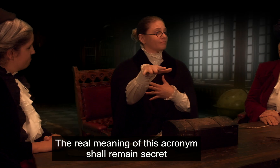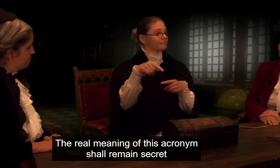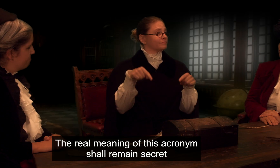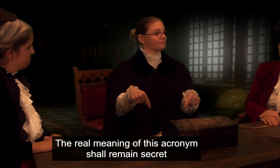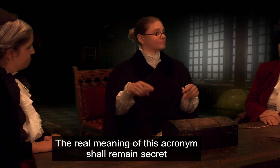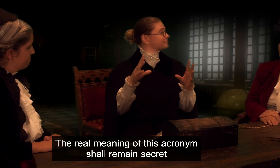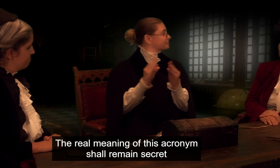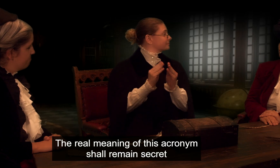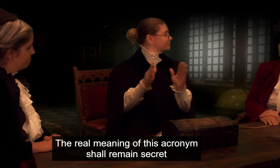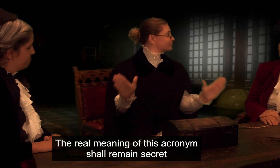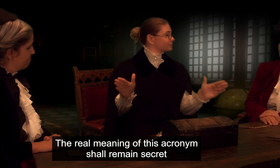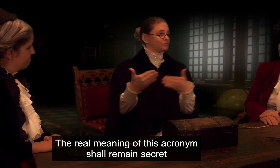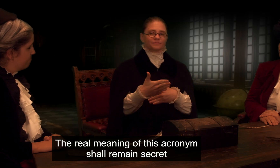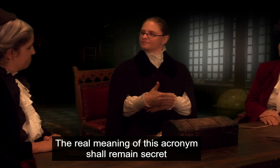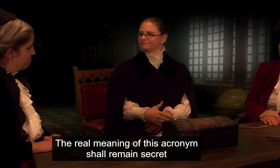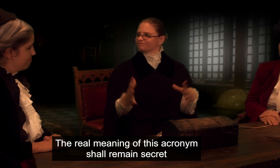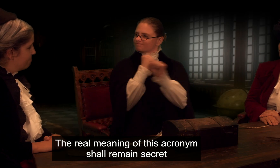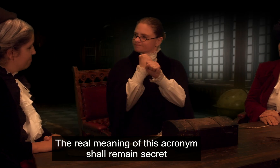The real meaning of this acronym shall remain secret